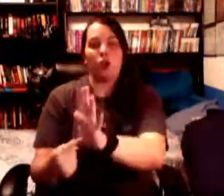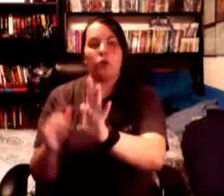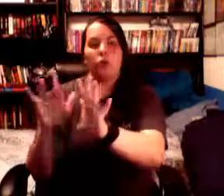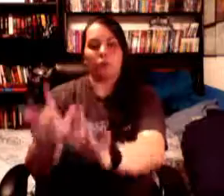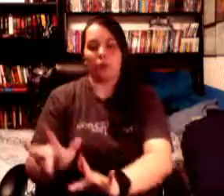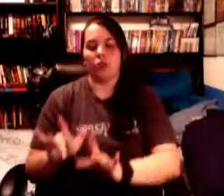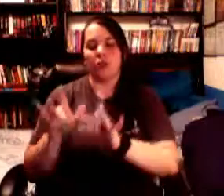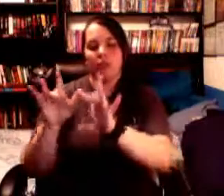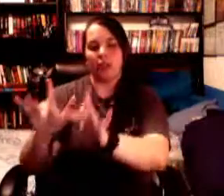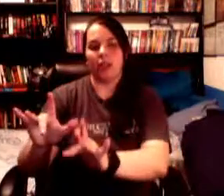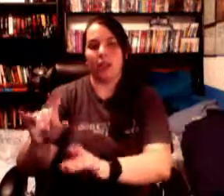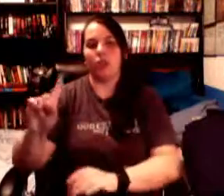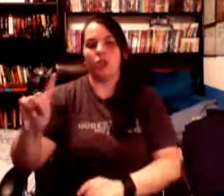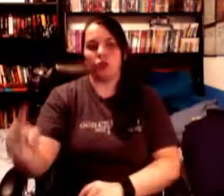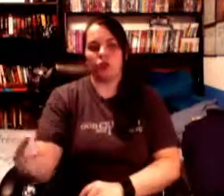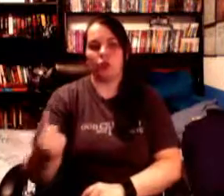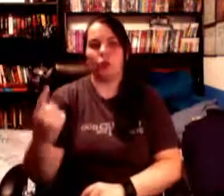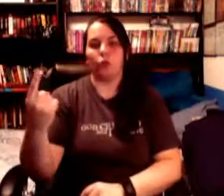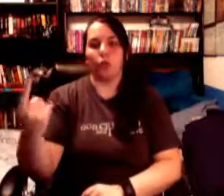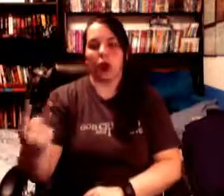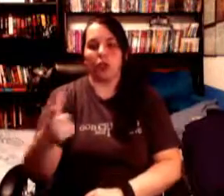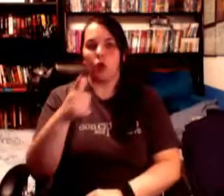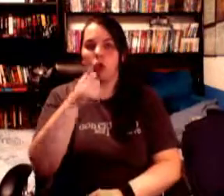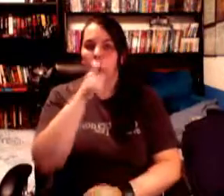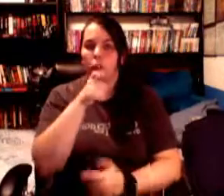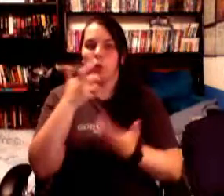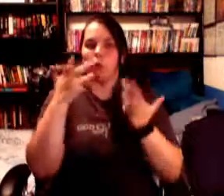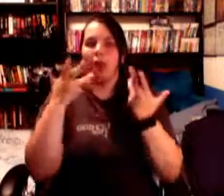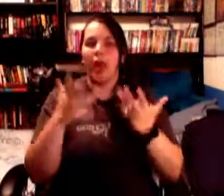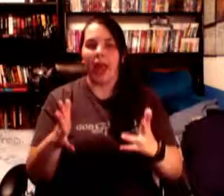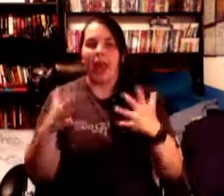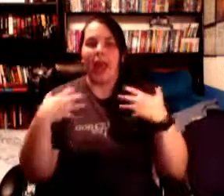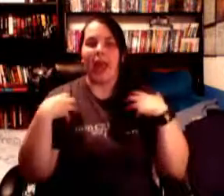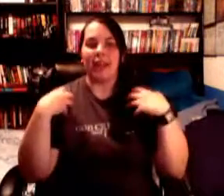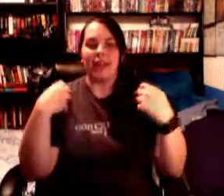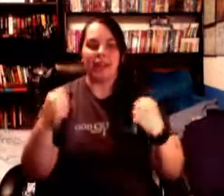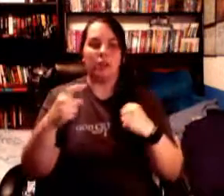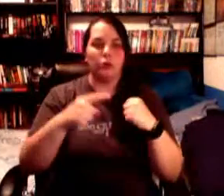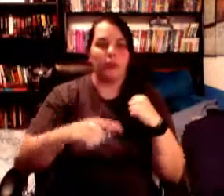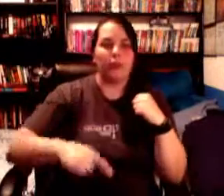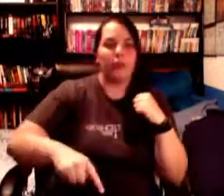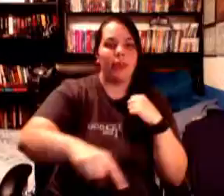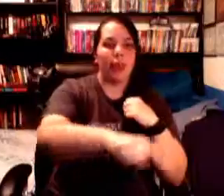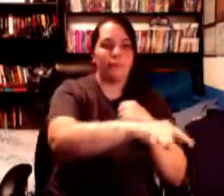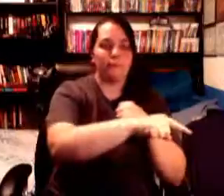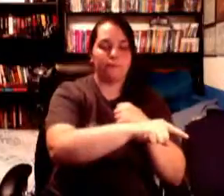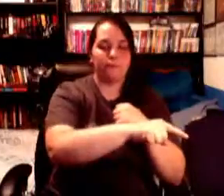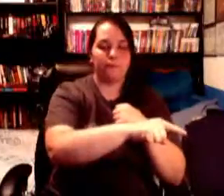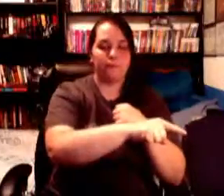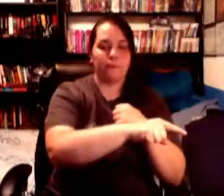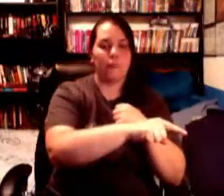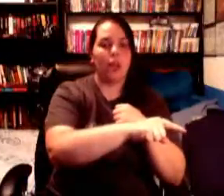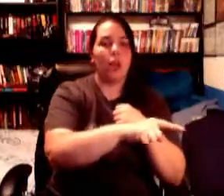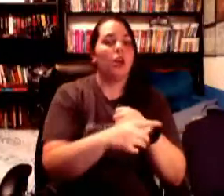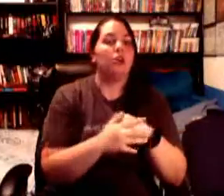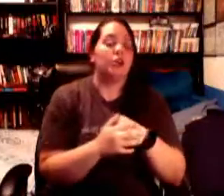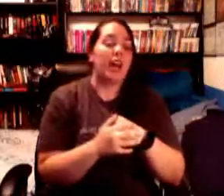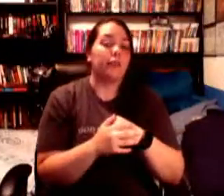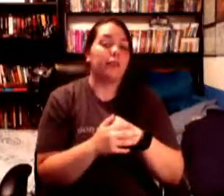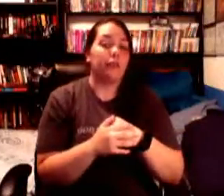showed mercy to the one who had healed them. So that